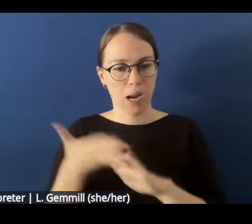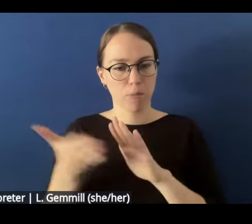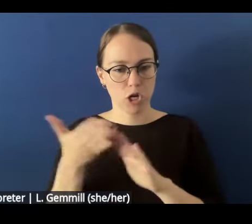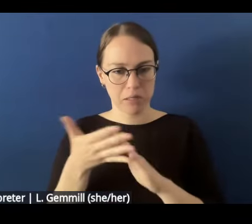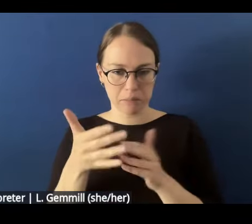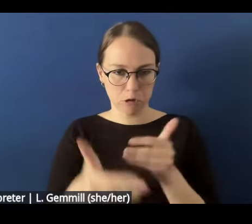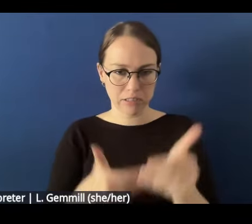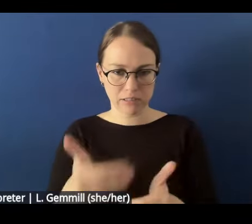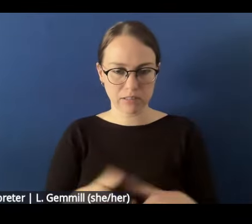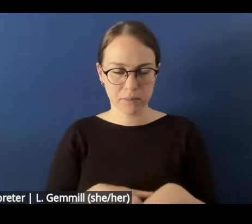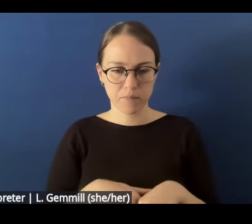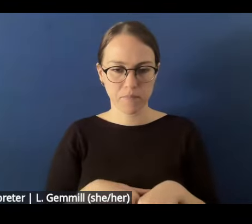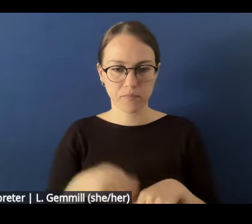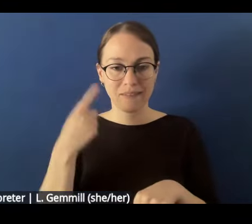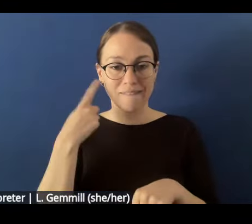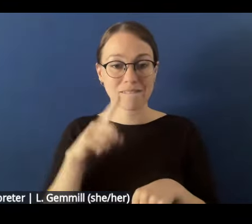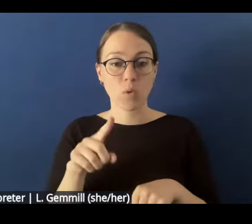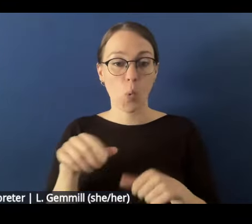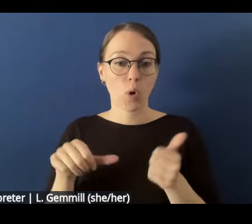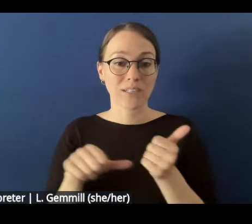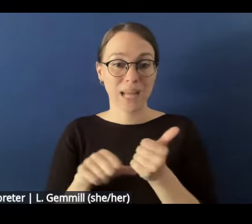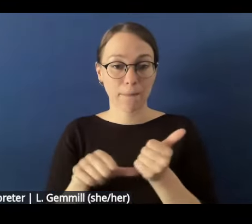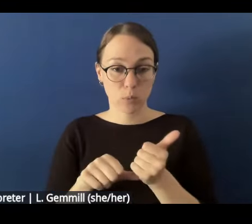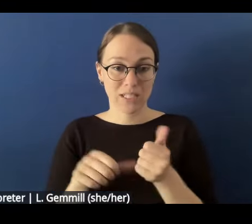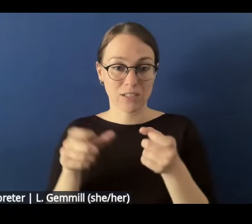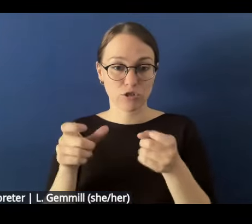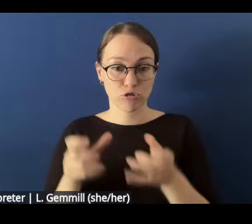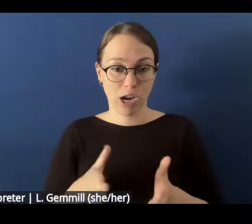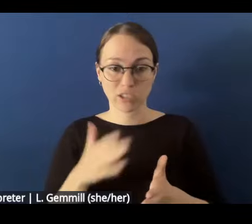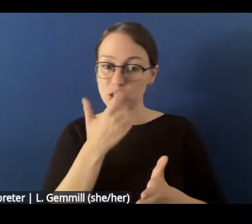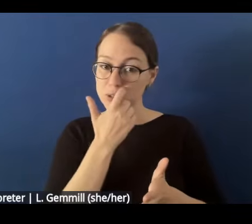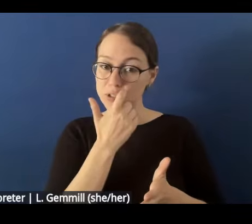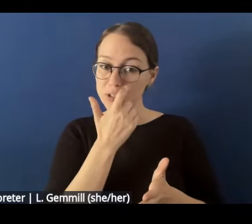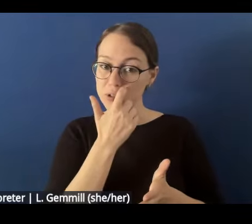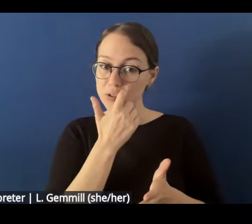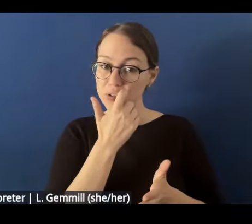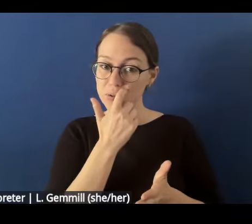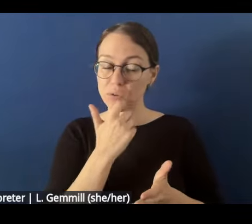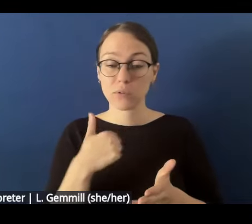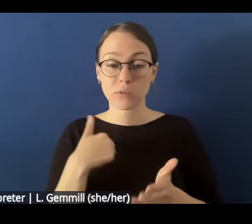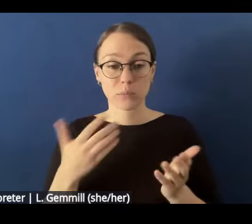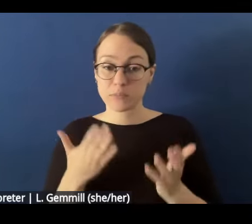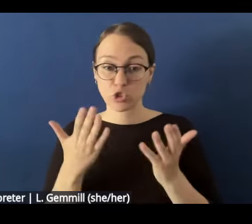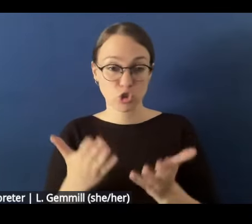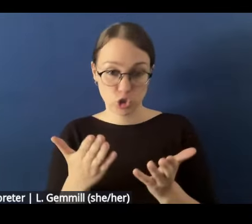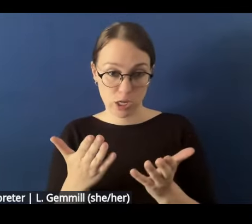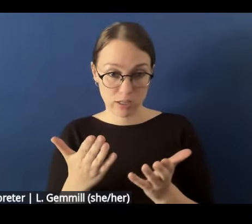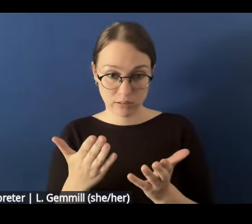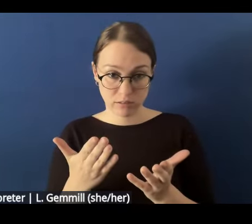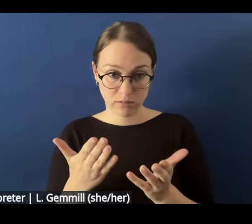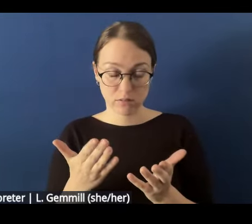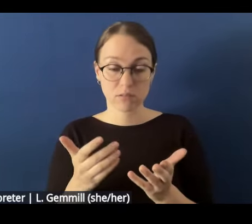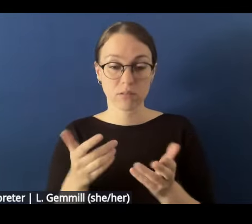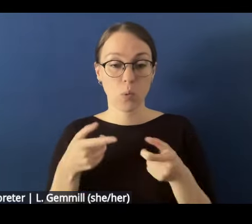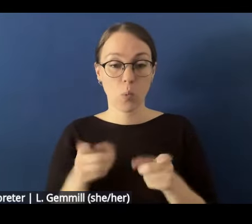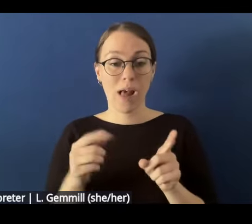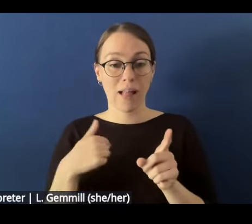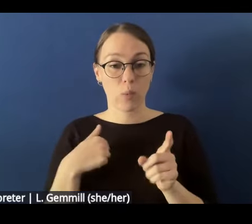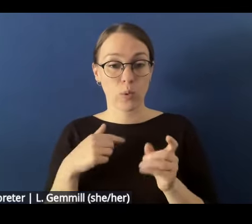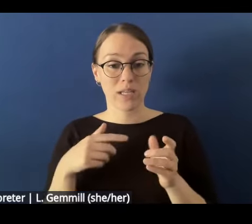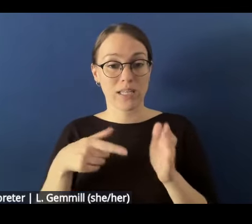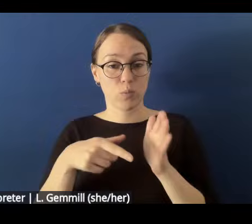for the deputy director, one thing I might suggest in this process is when we're reviewing